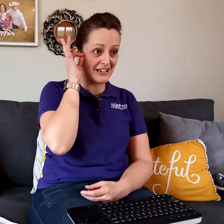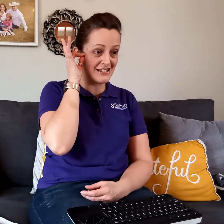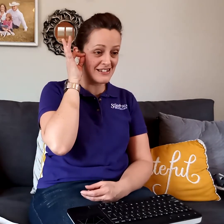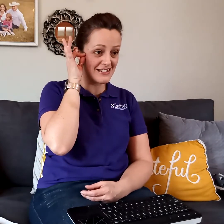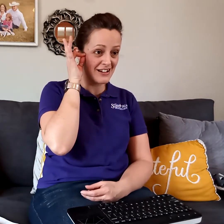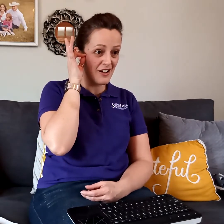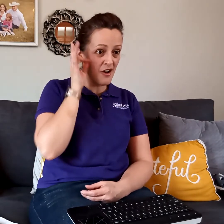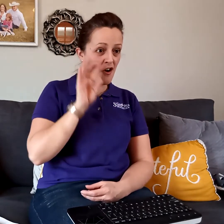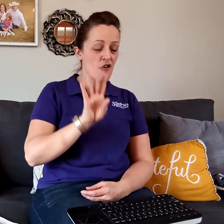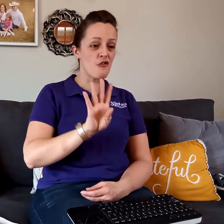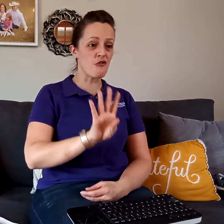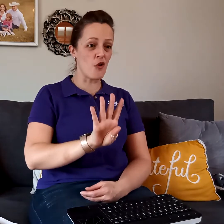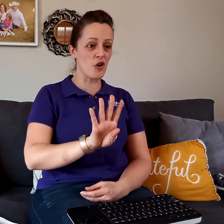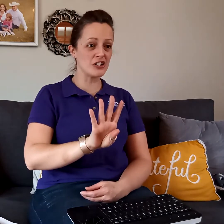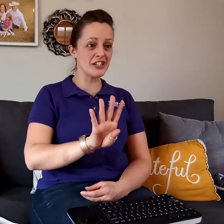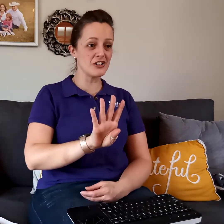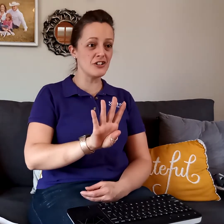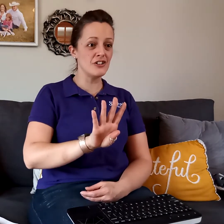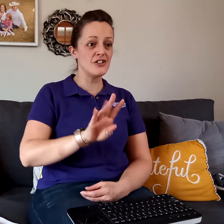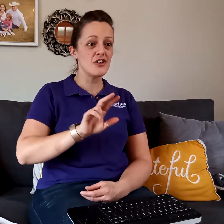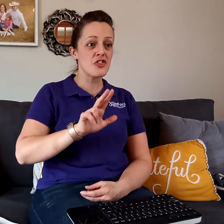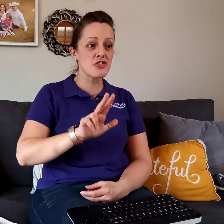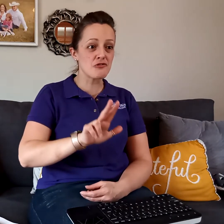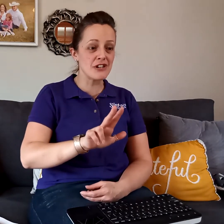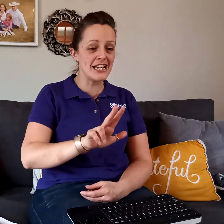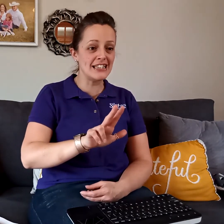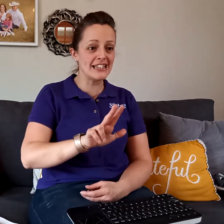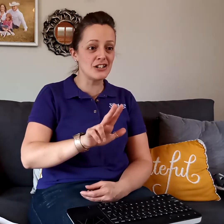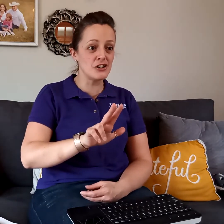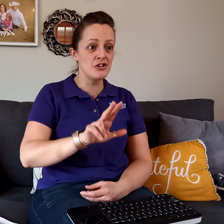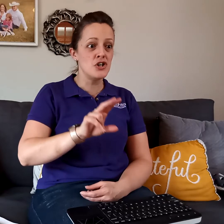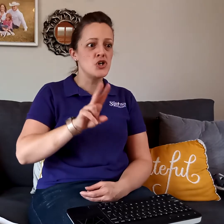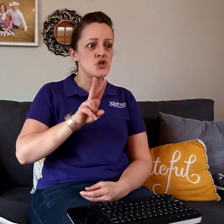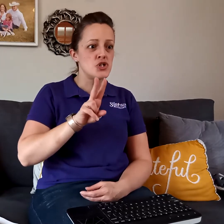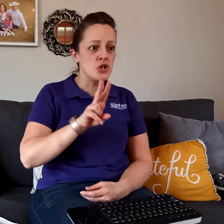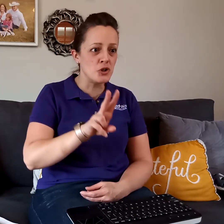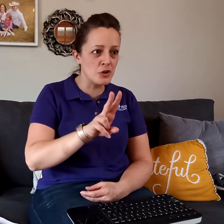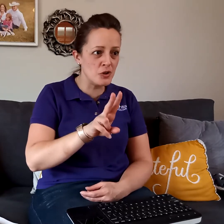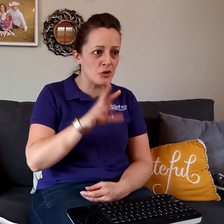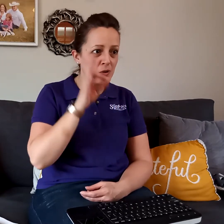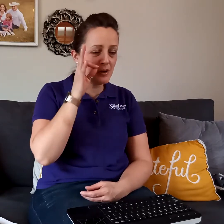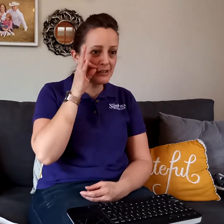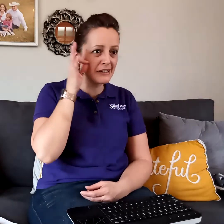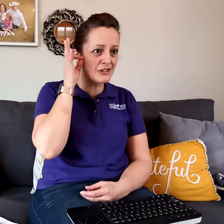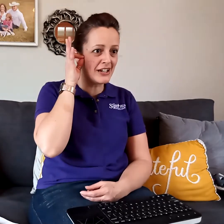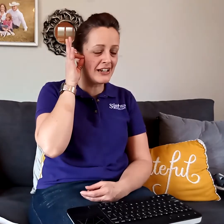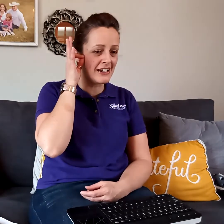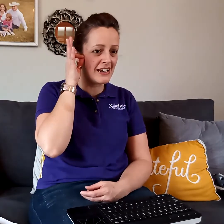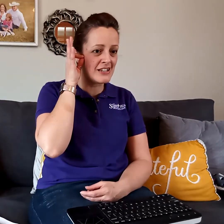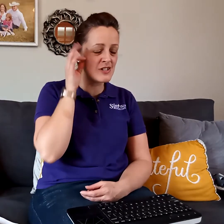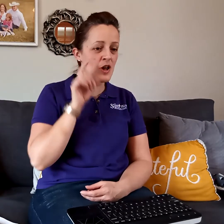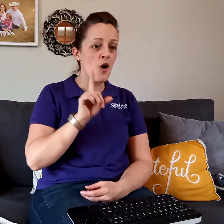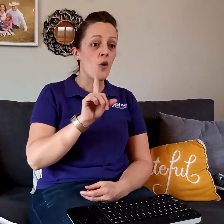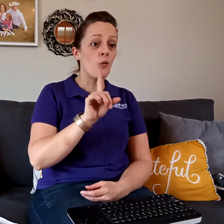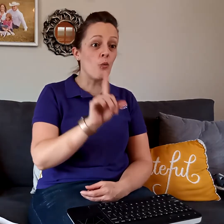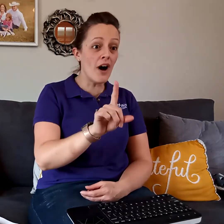Indians, 4 little, 3 little, 2 little Indians,